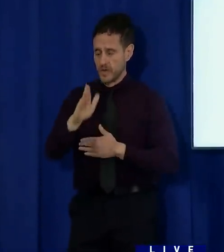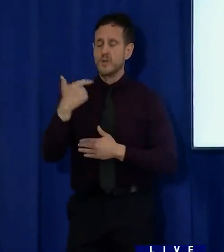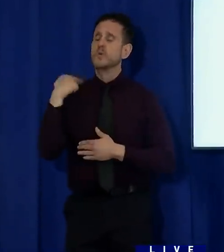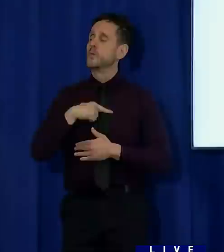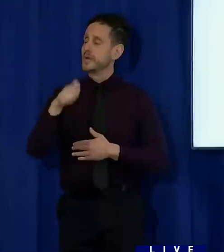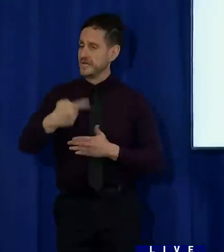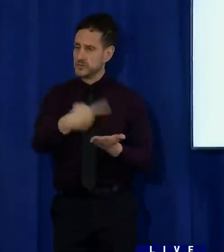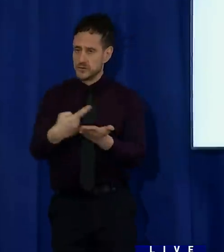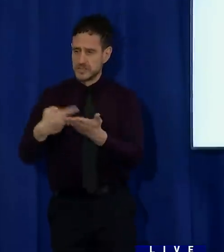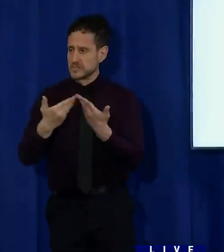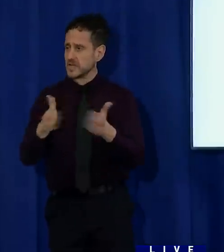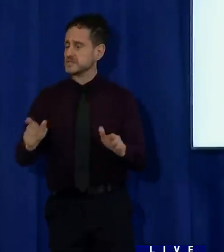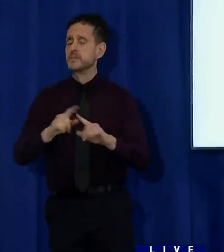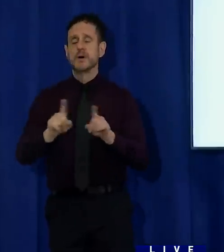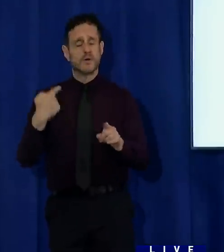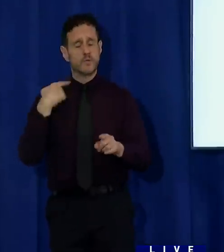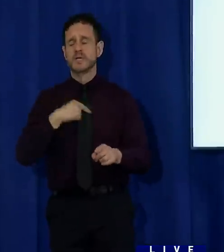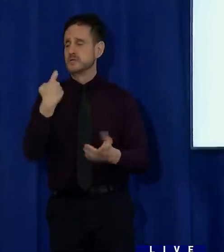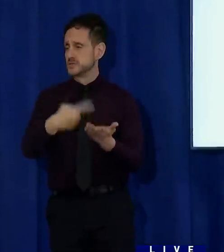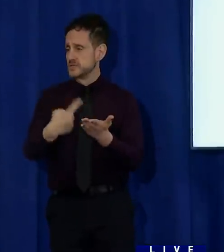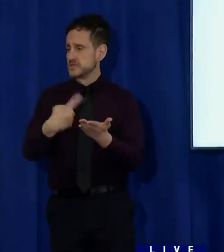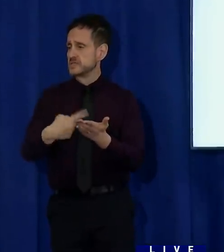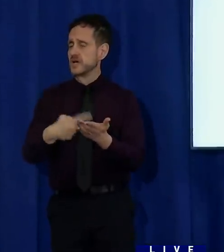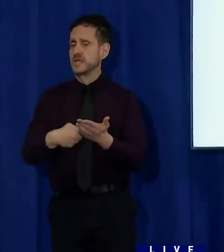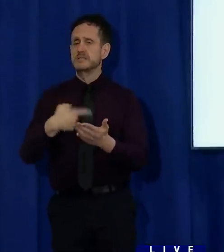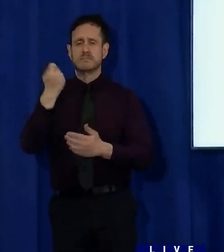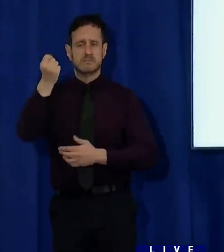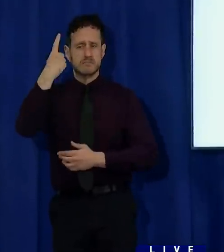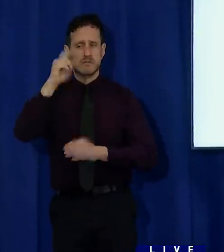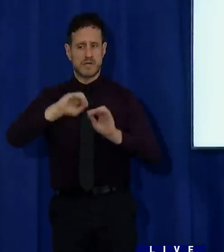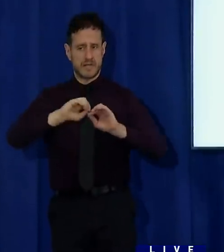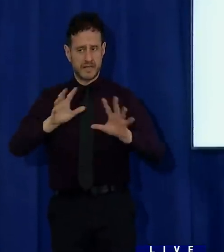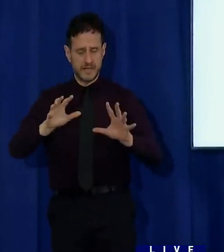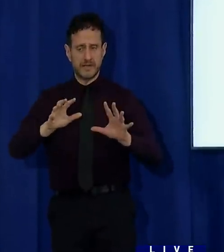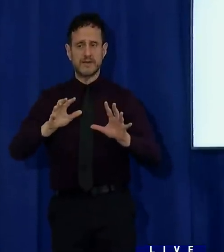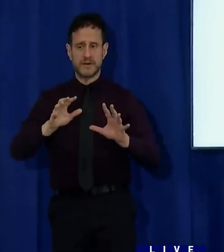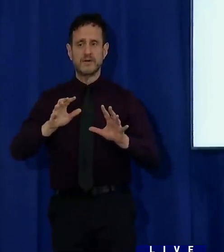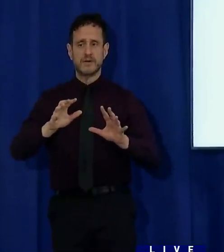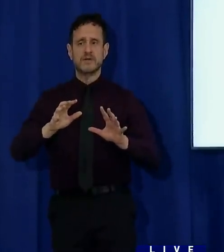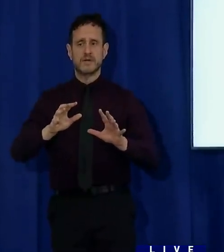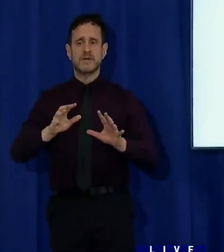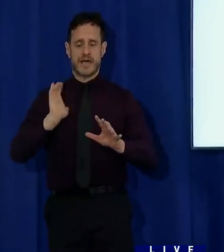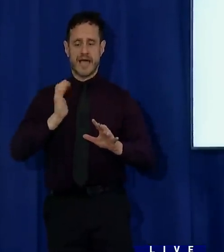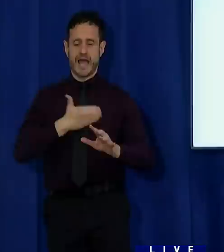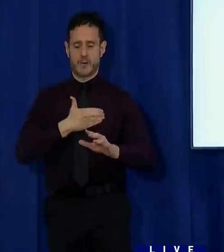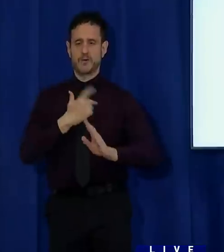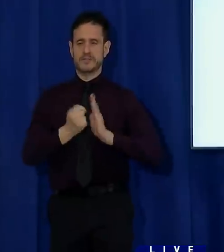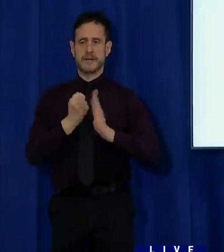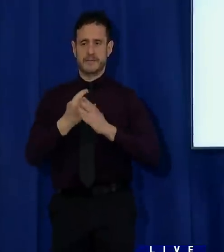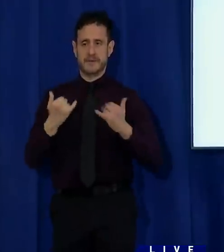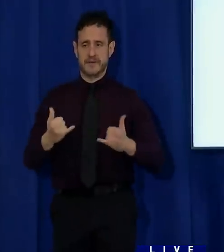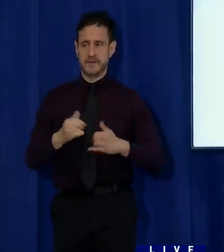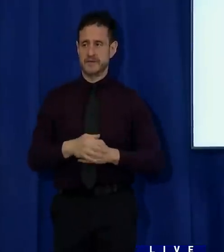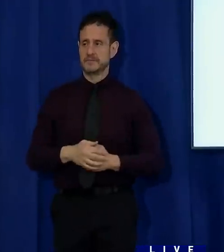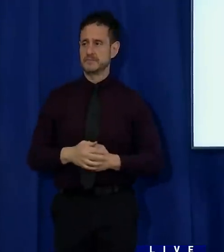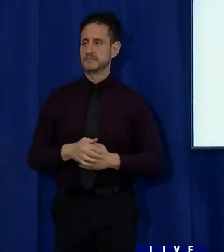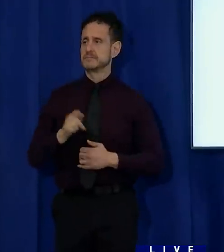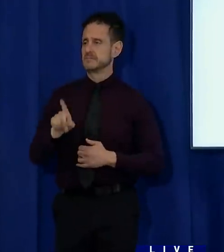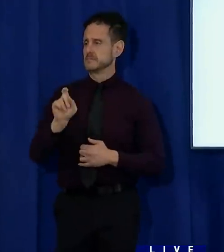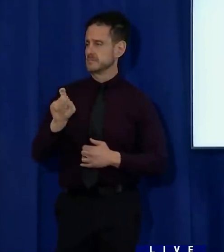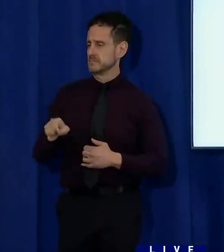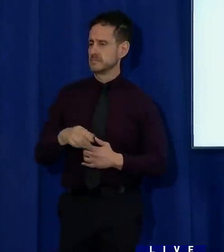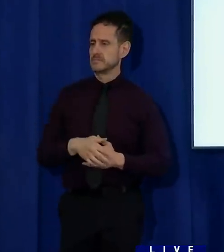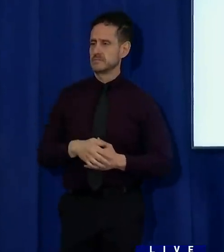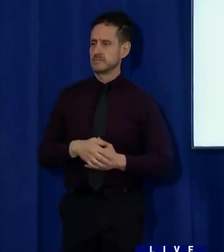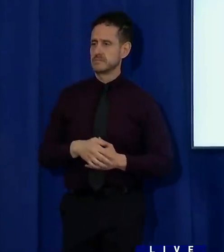but we need to have it in the full context and understanding of the time that we are in. Could you react,